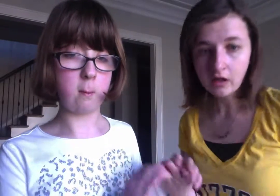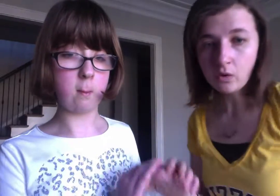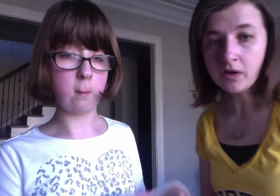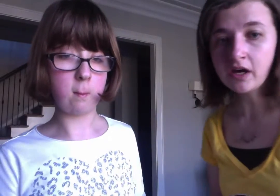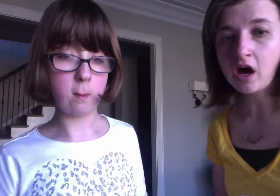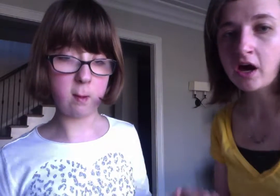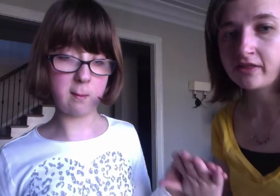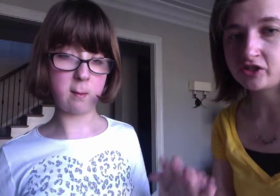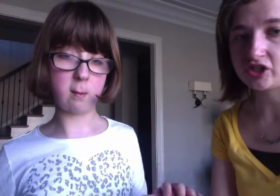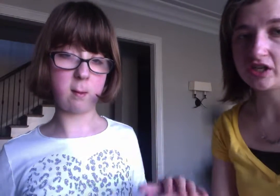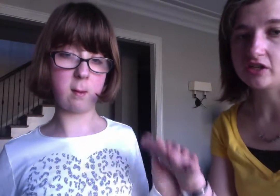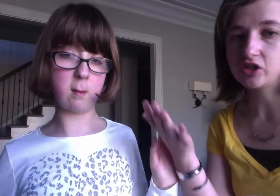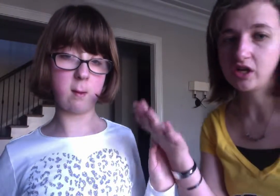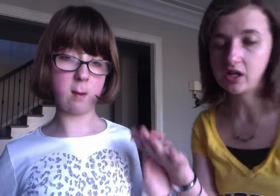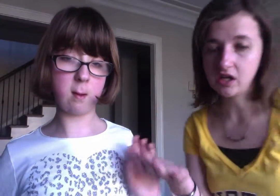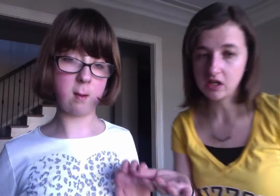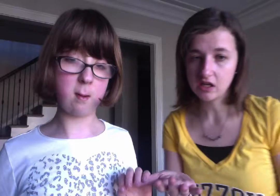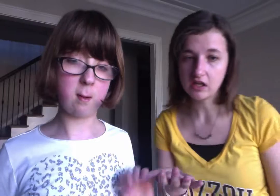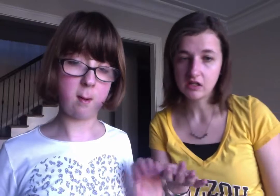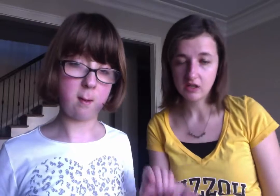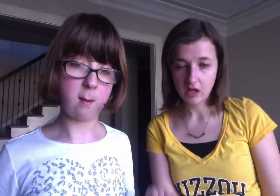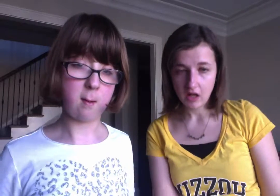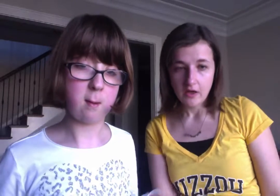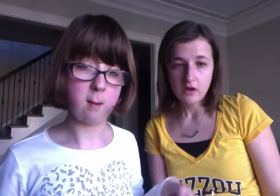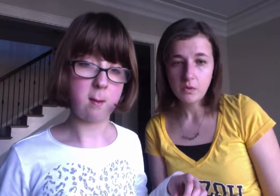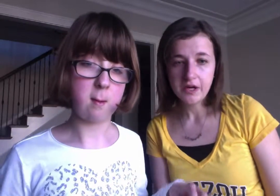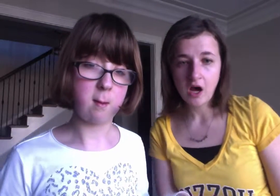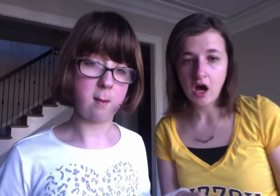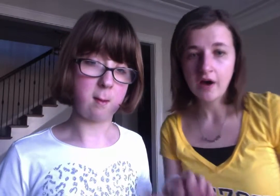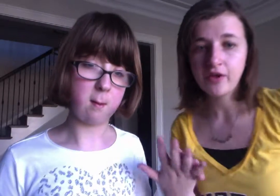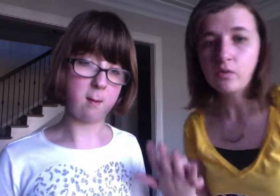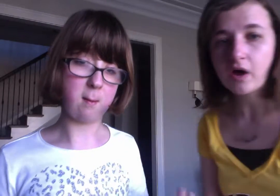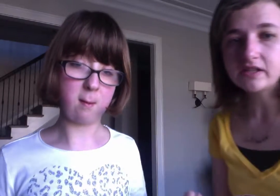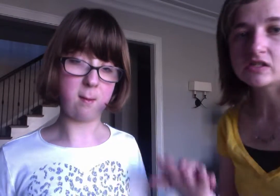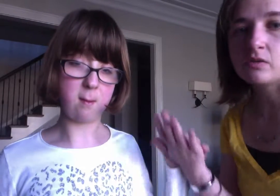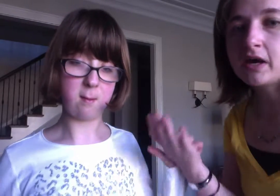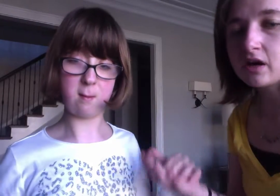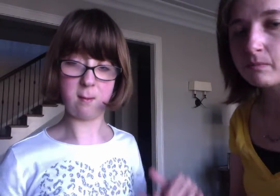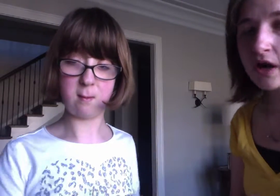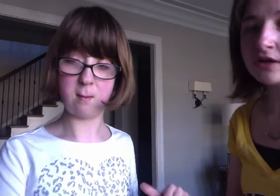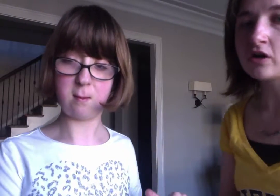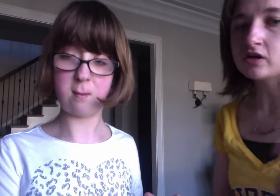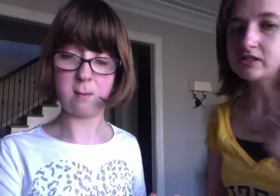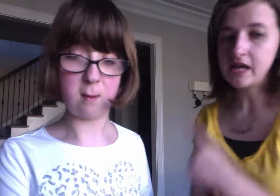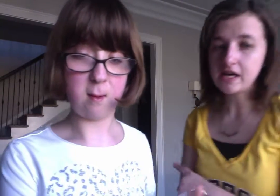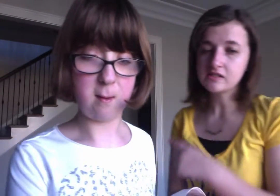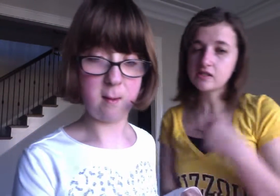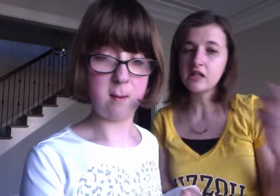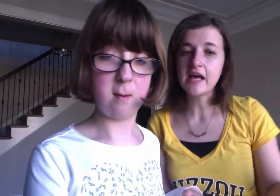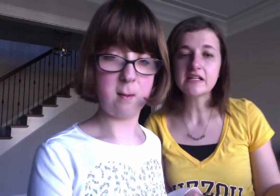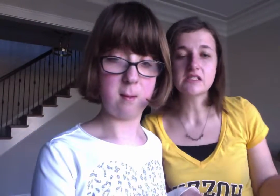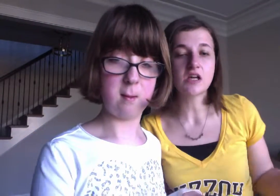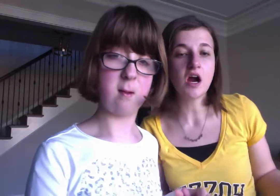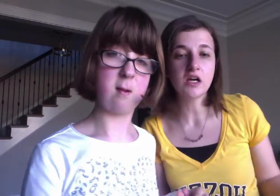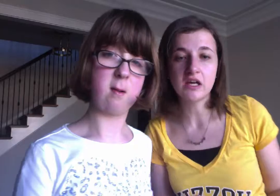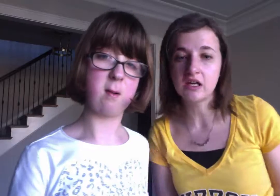world. We are the children. We are the ones who make a brighter day. So let's start